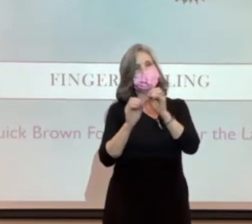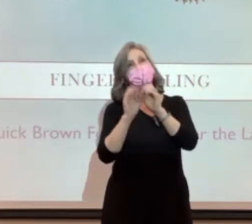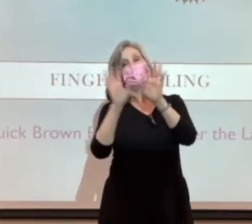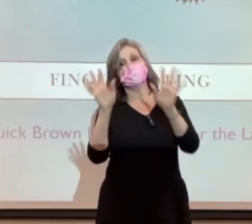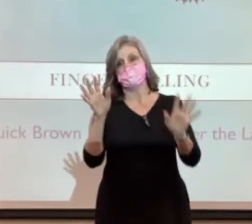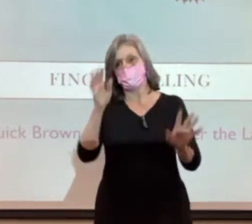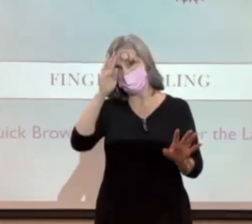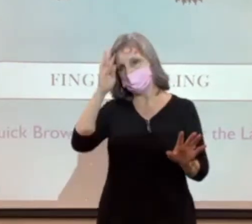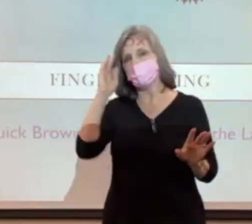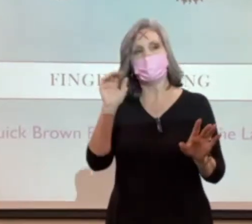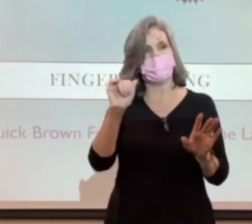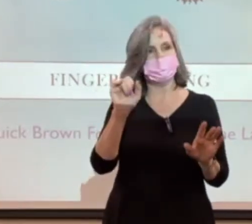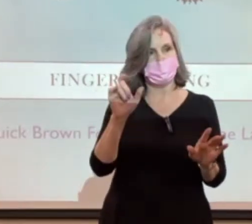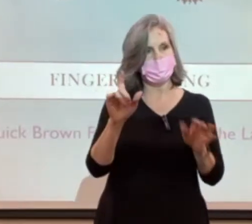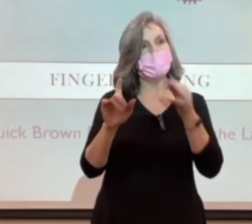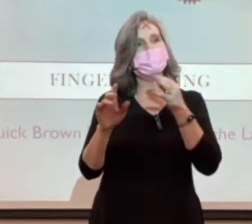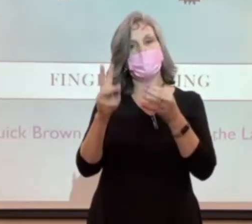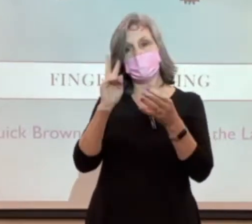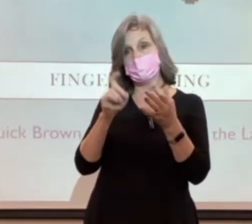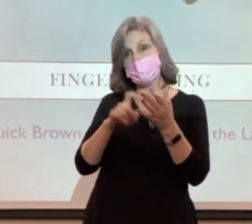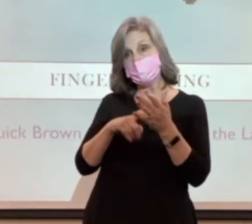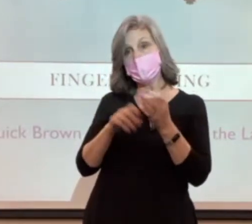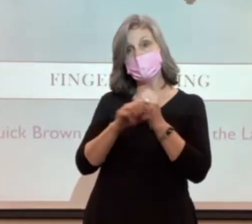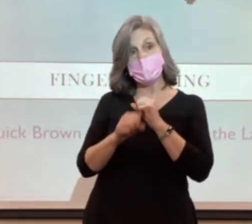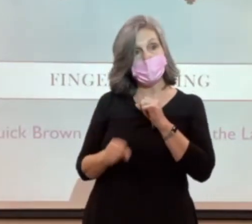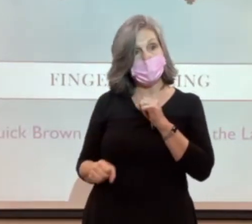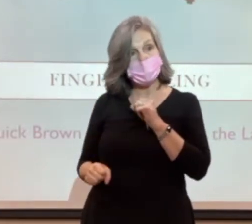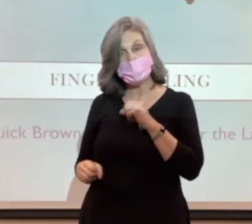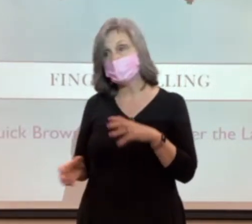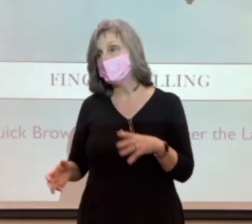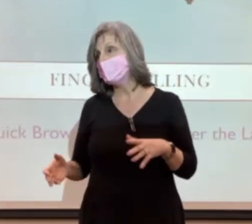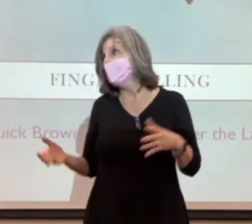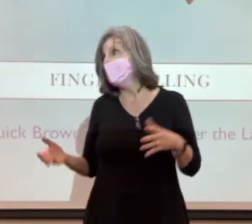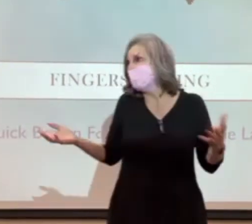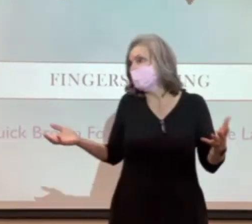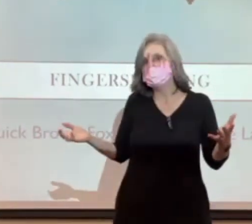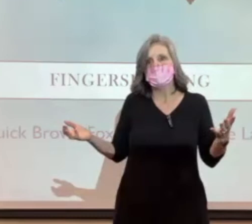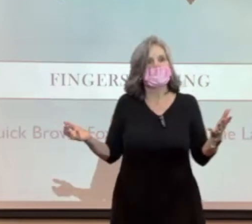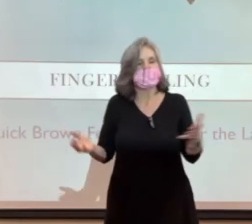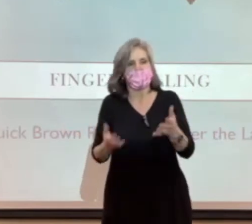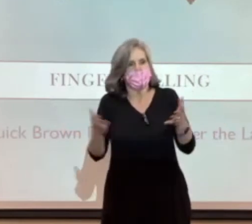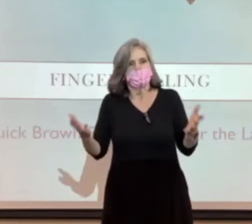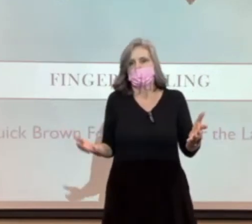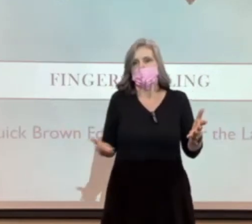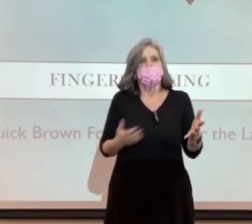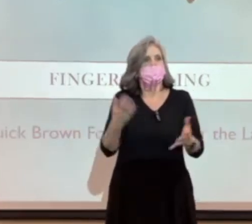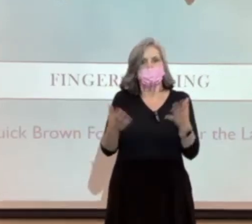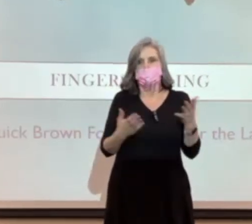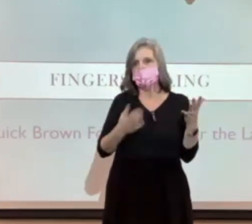is so much awareness on ASL now. If you're watching TV and you see the commercials, who doesn't see sign language on every other commercial